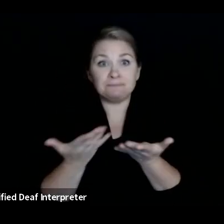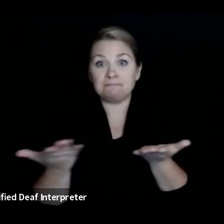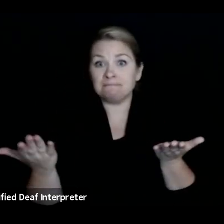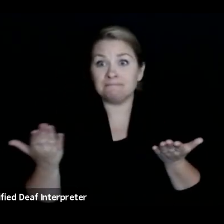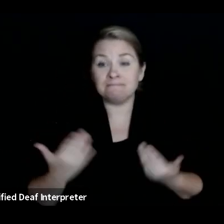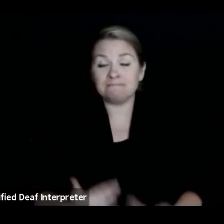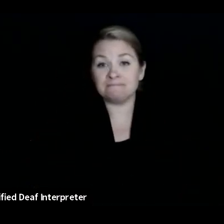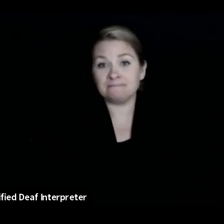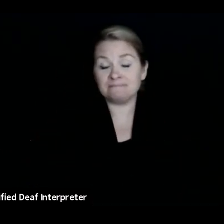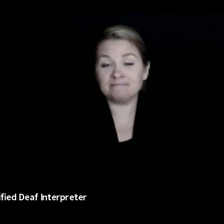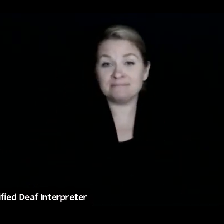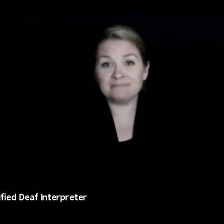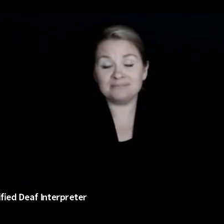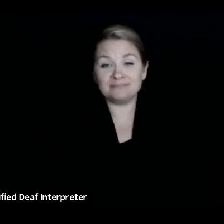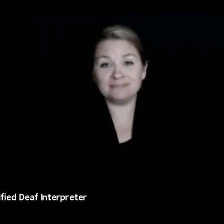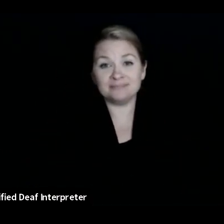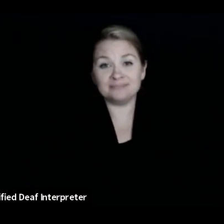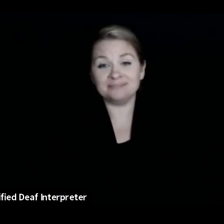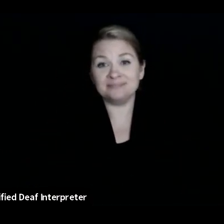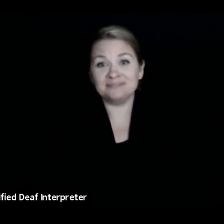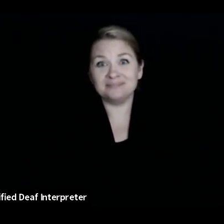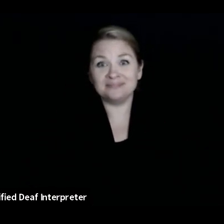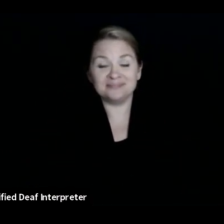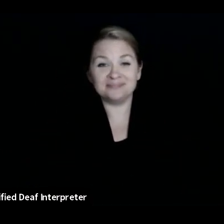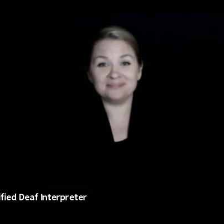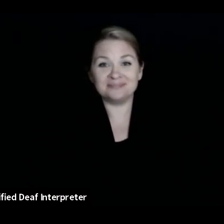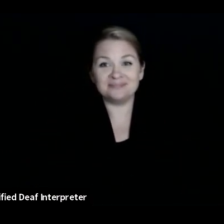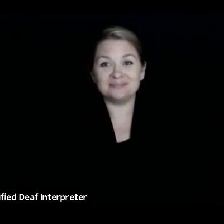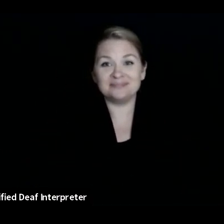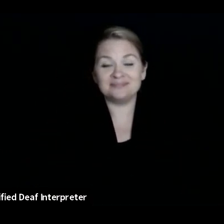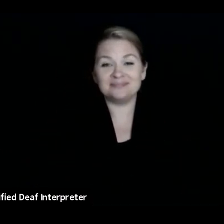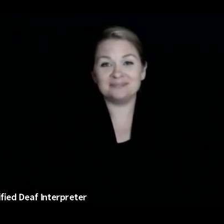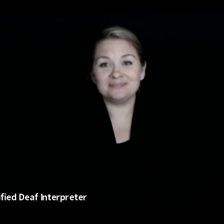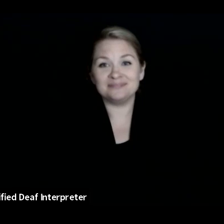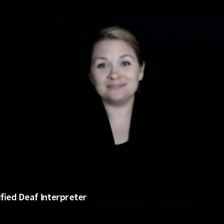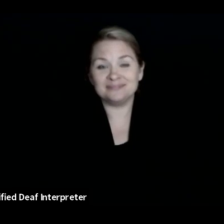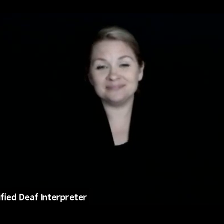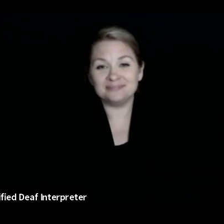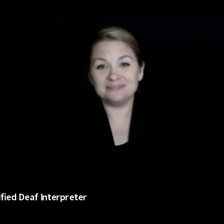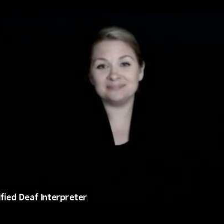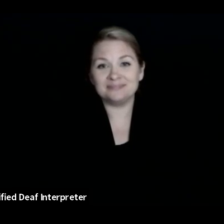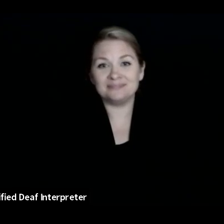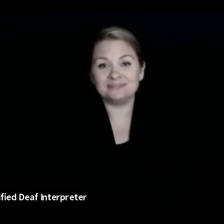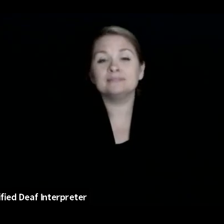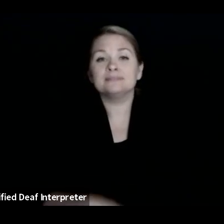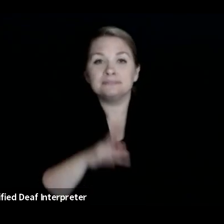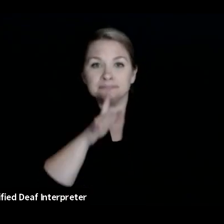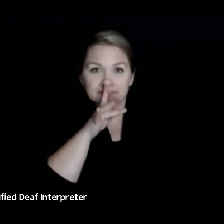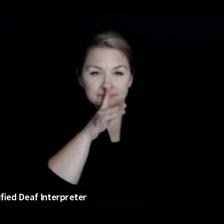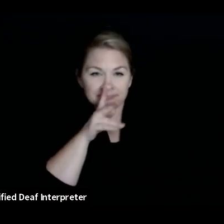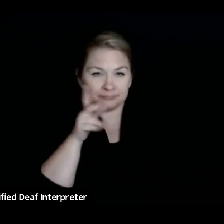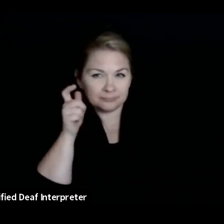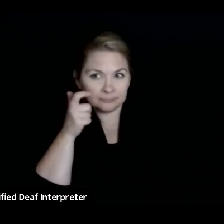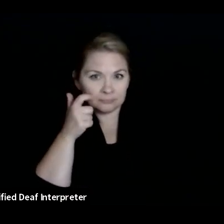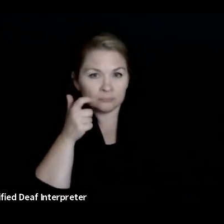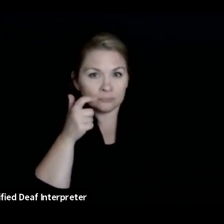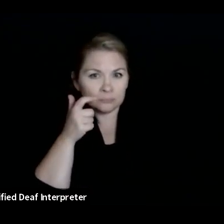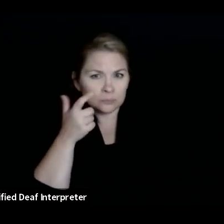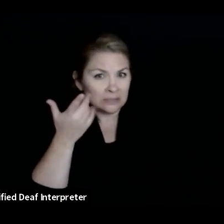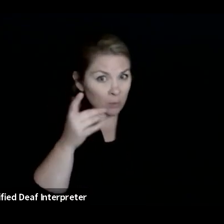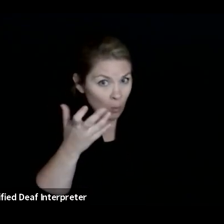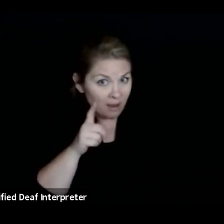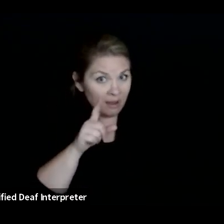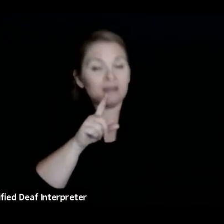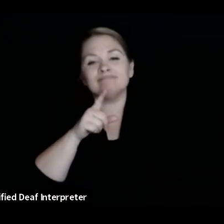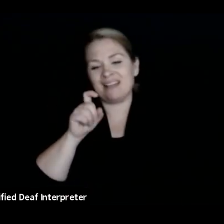questions. As a reminder, to ask a question, you need to press *1 on your telephone keypad. To withdraw your question,